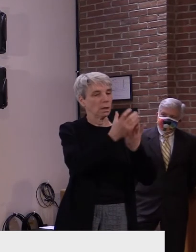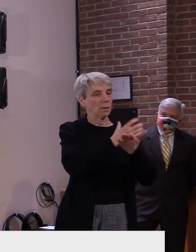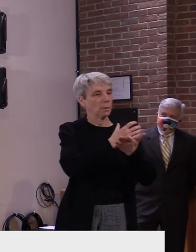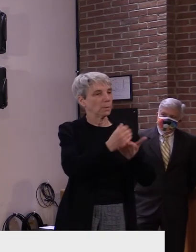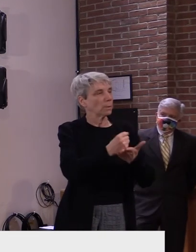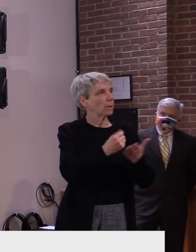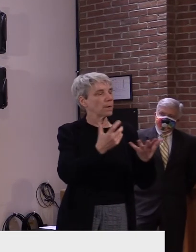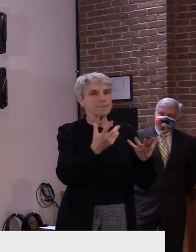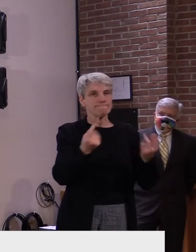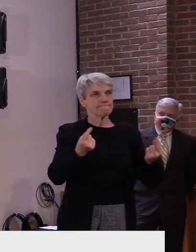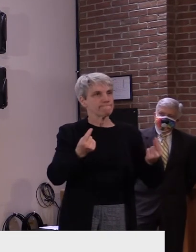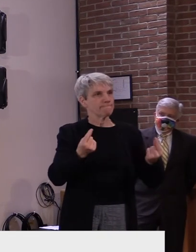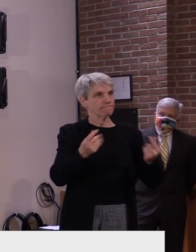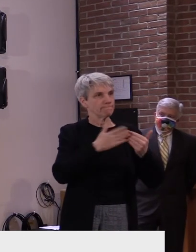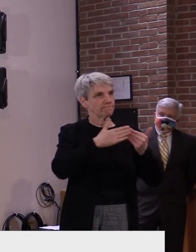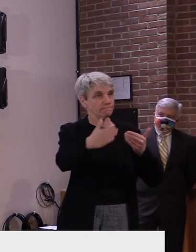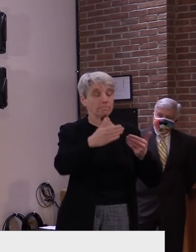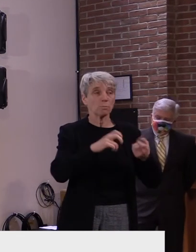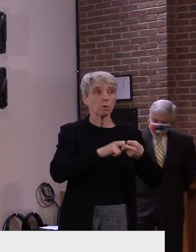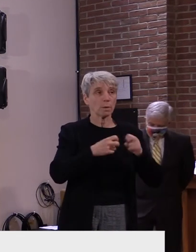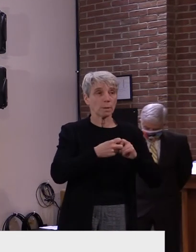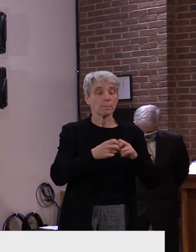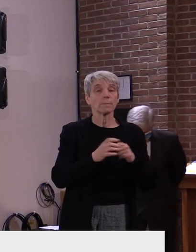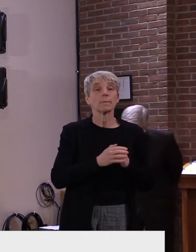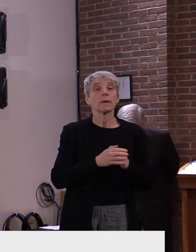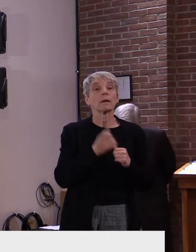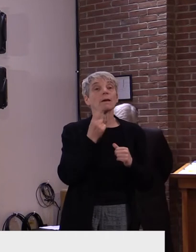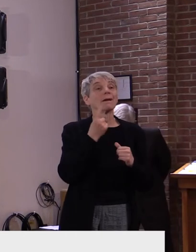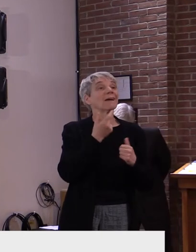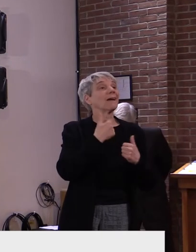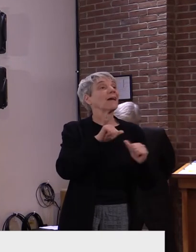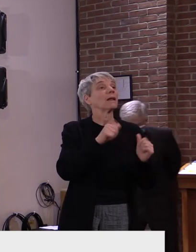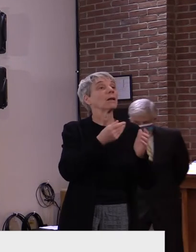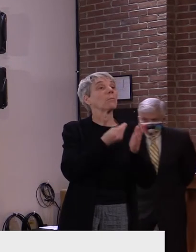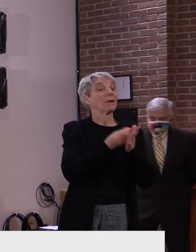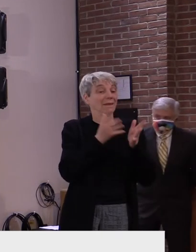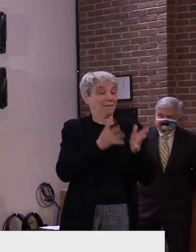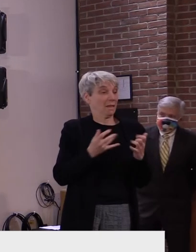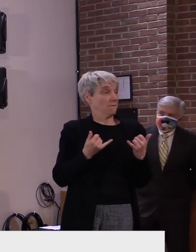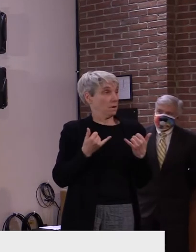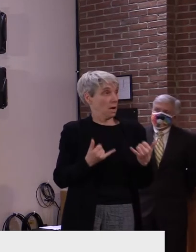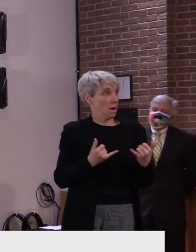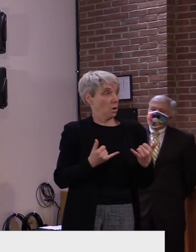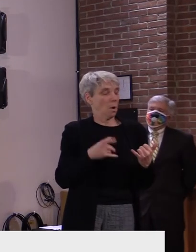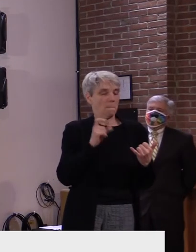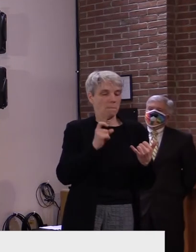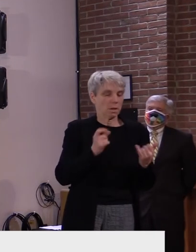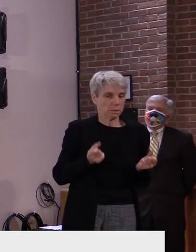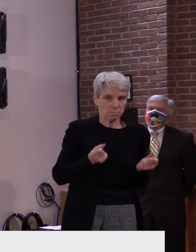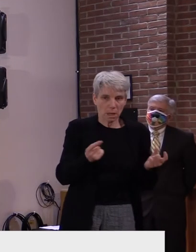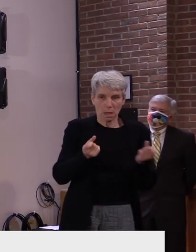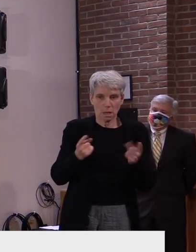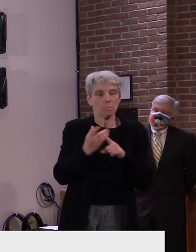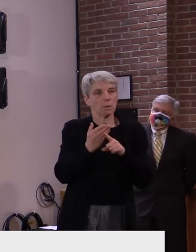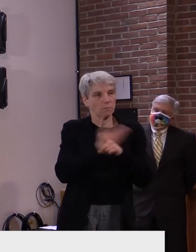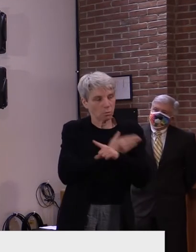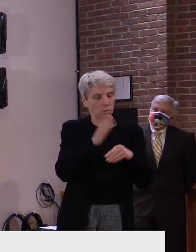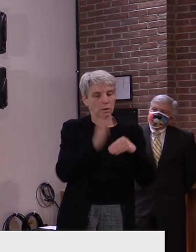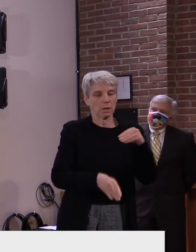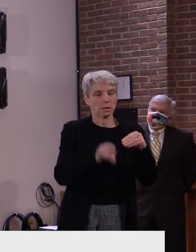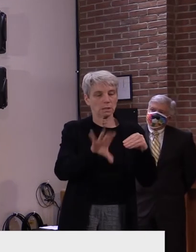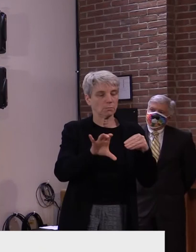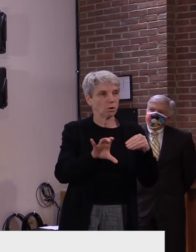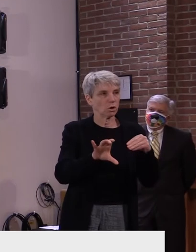to anticipate that because the funds that are left over need to be spent by december 31st so